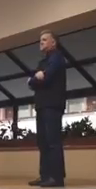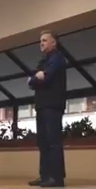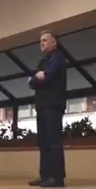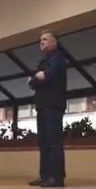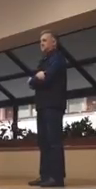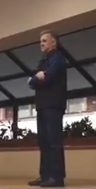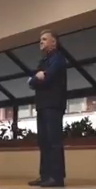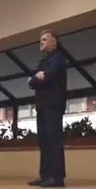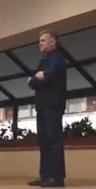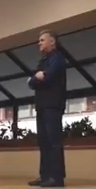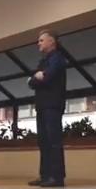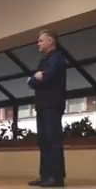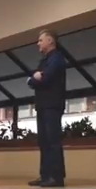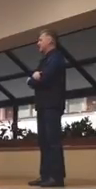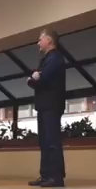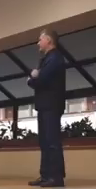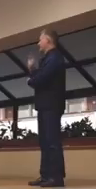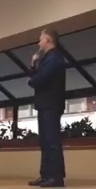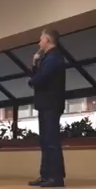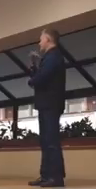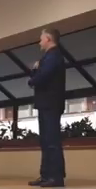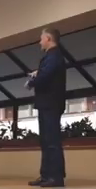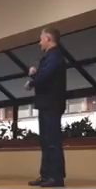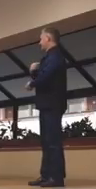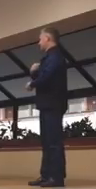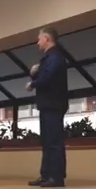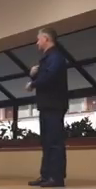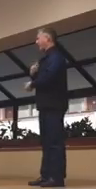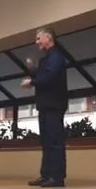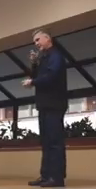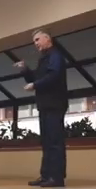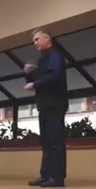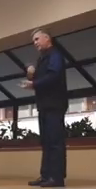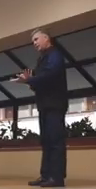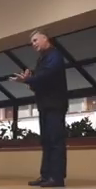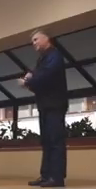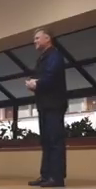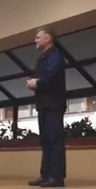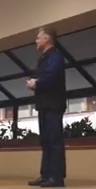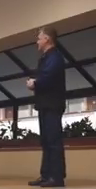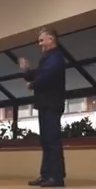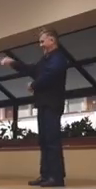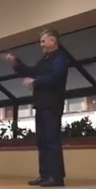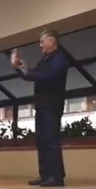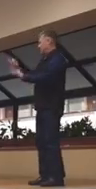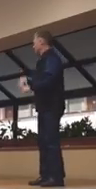If the conflict of interest lies in if they have to throw someone out, then they would lose money.